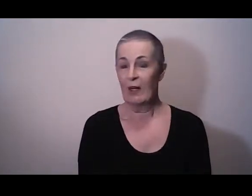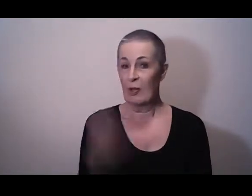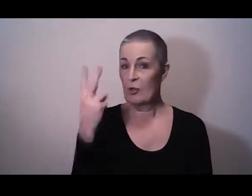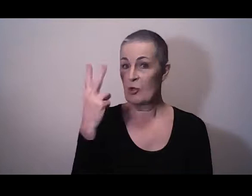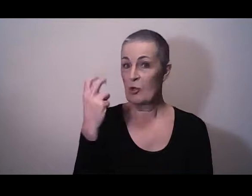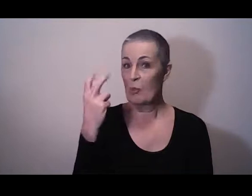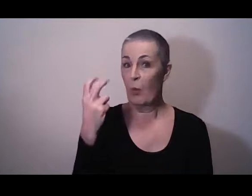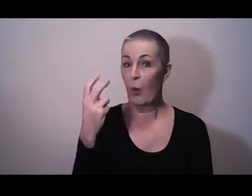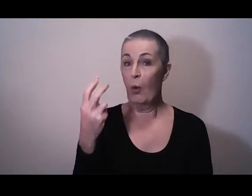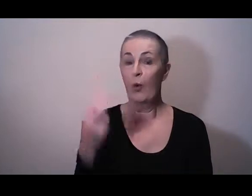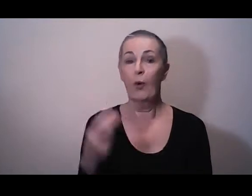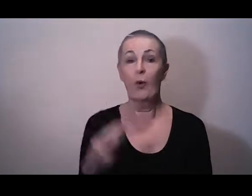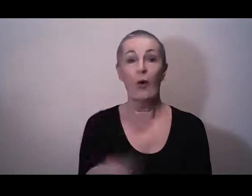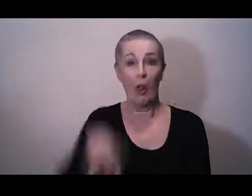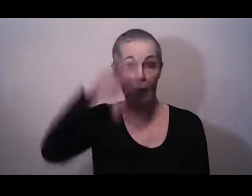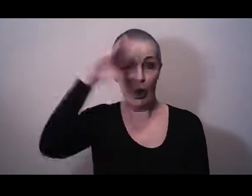year.